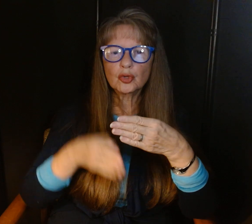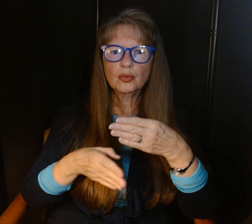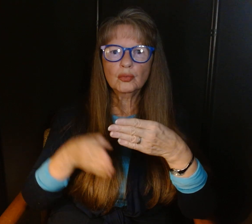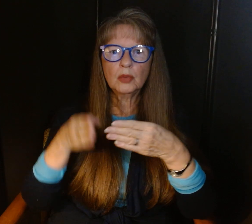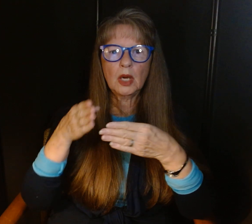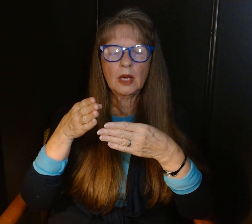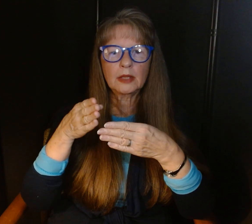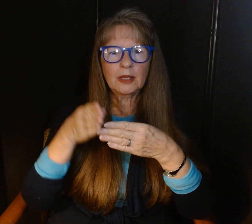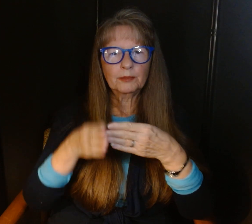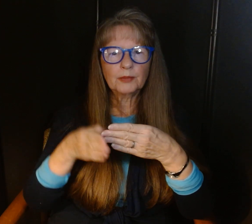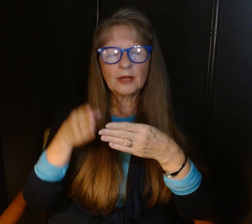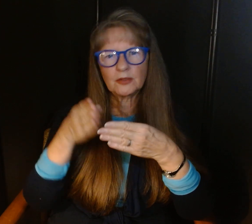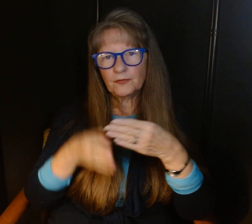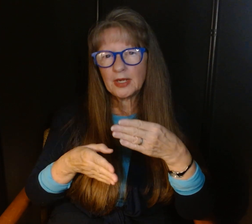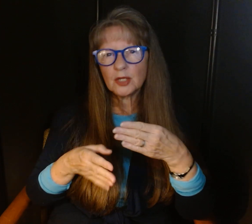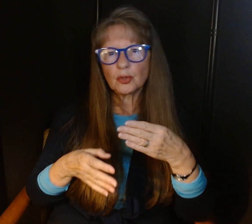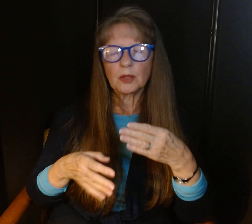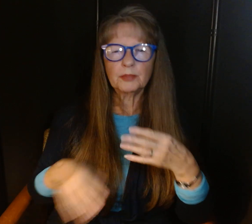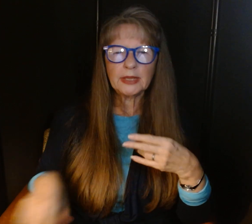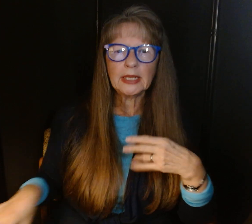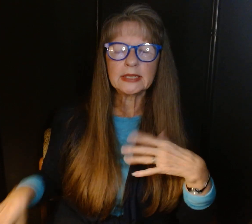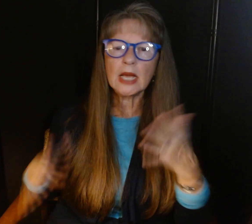to finish or complete. It's not